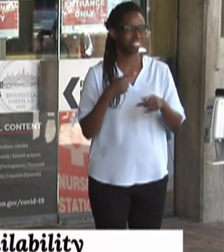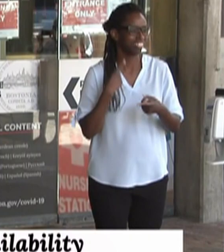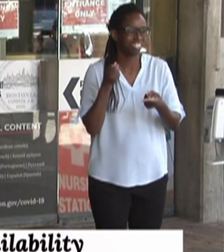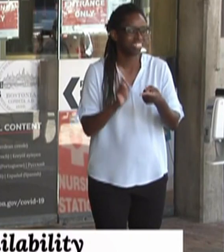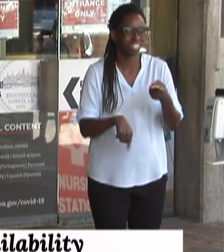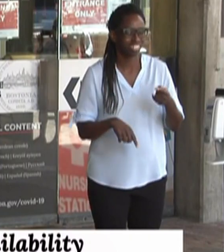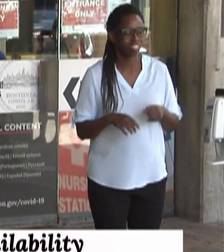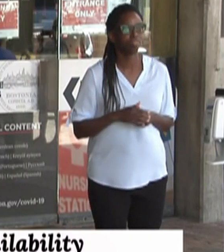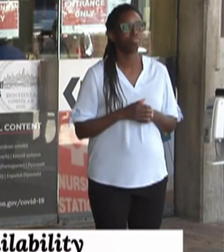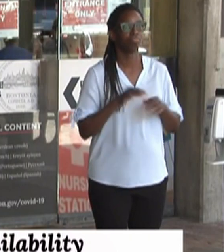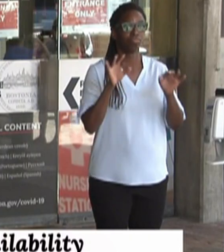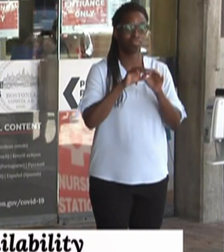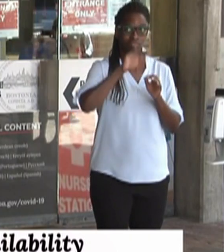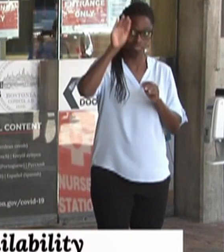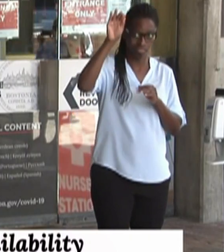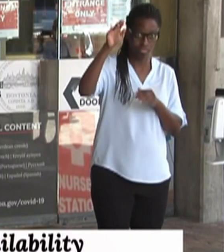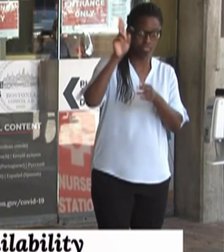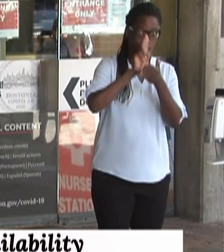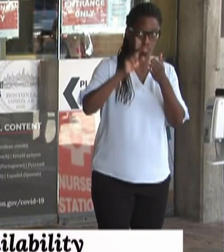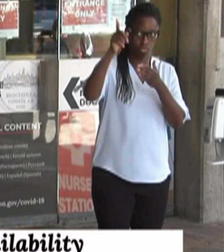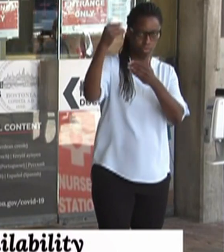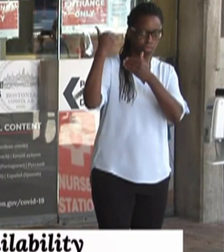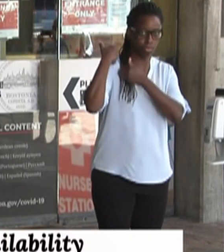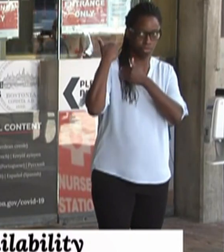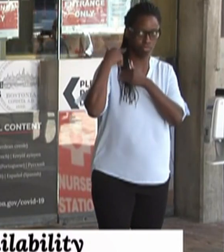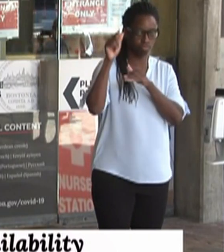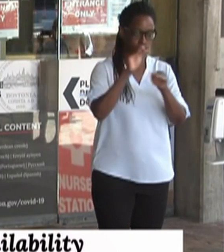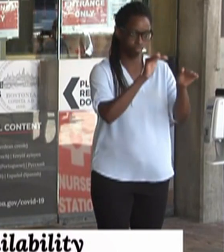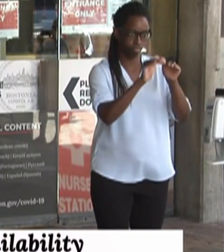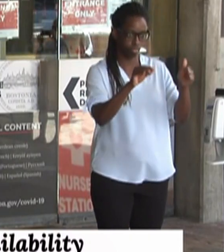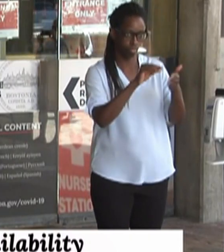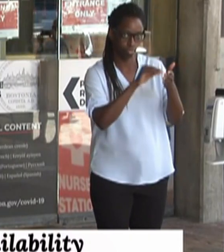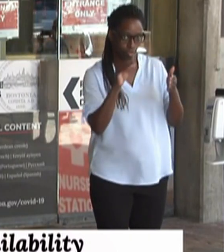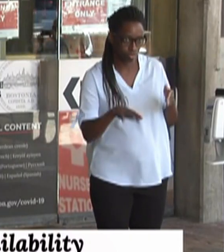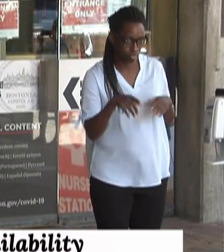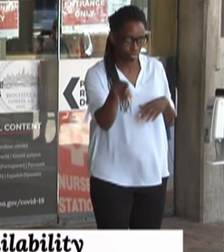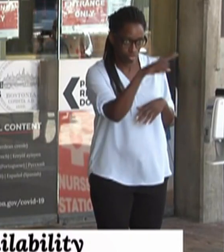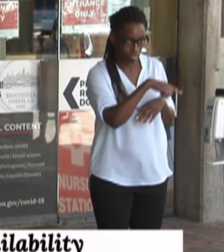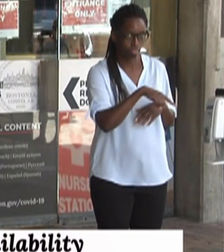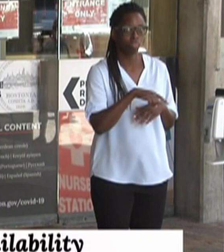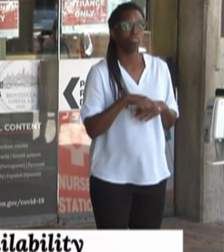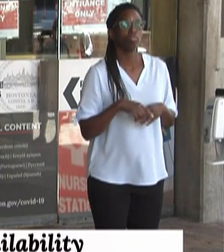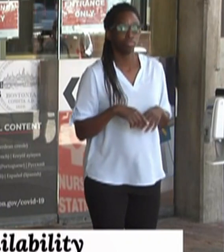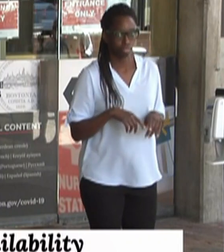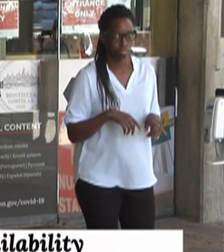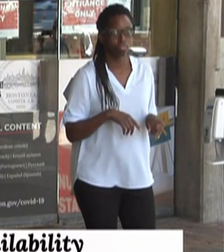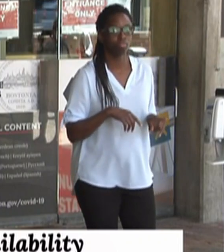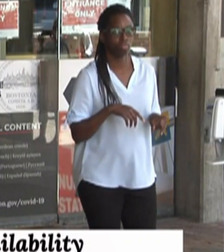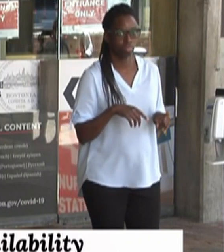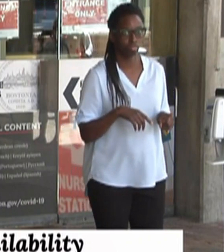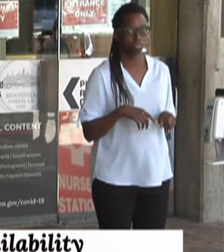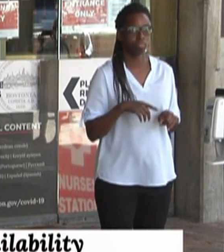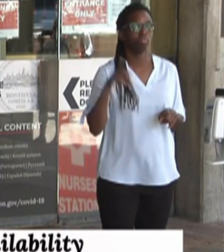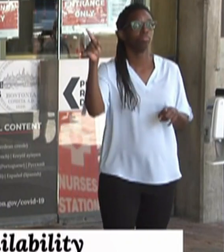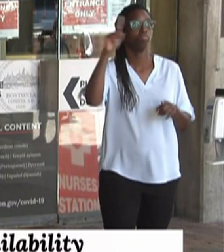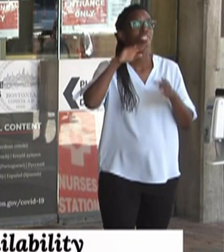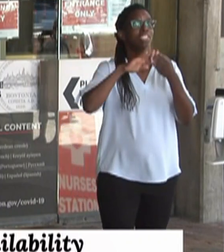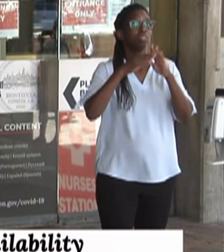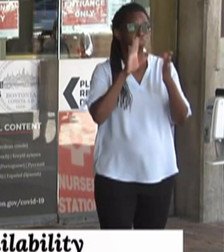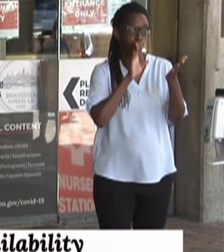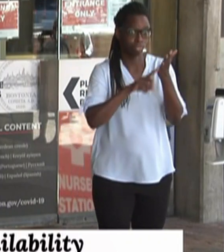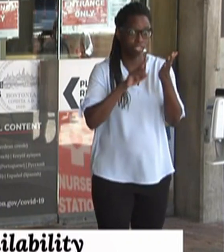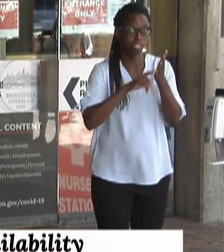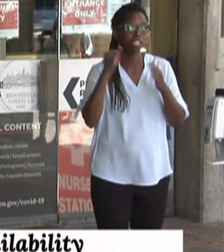responsible. Inspectional services City of Boston Inspectional Services will be sent out to houses that they're having parties. My